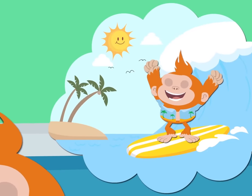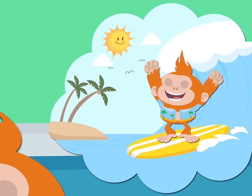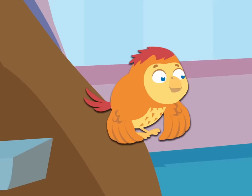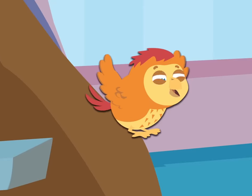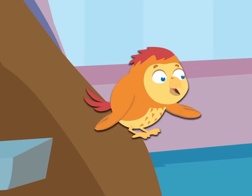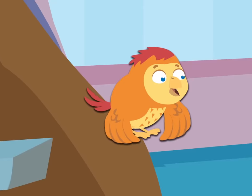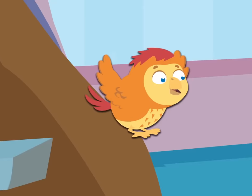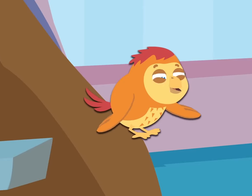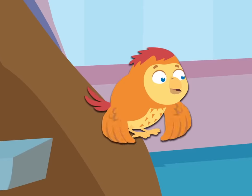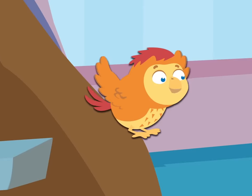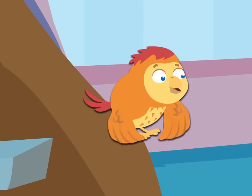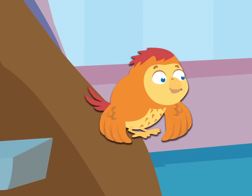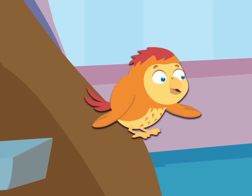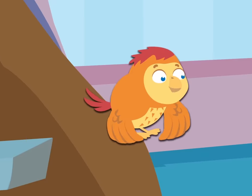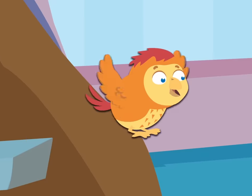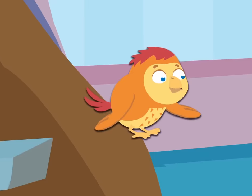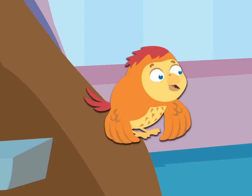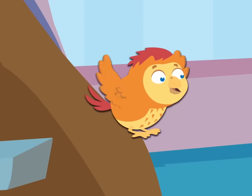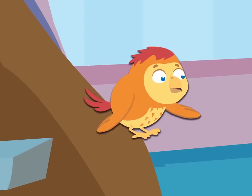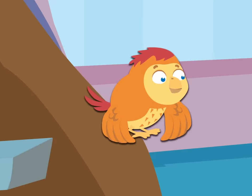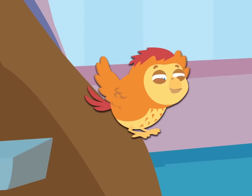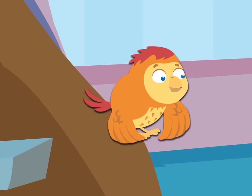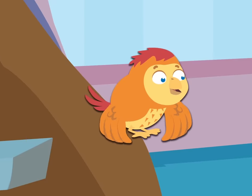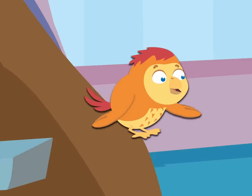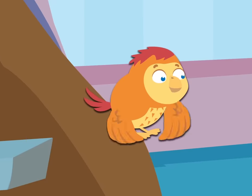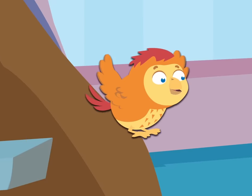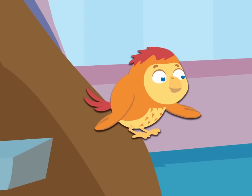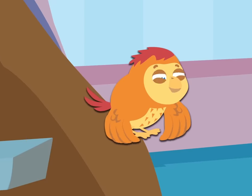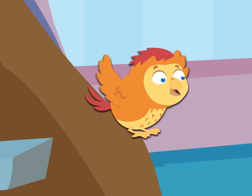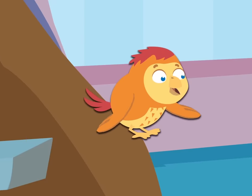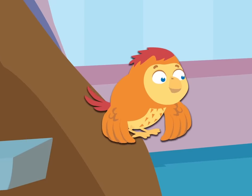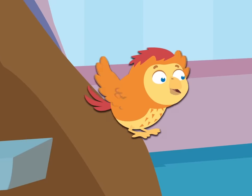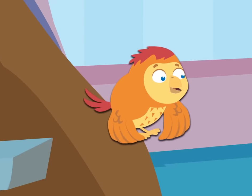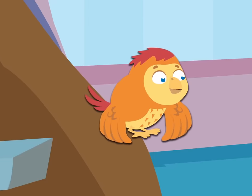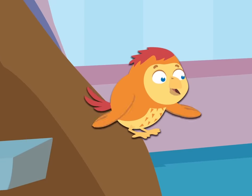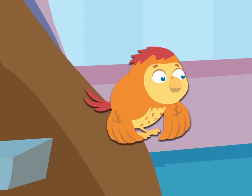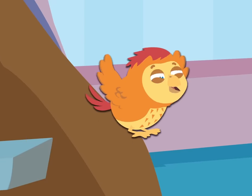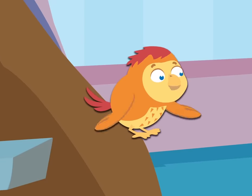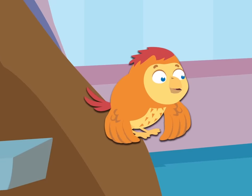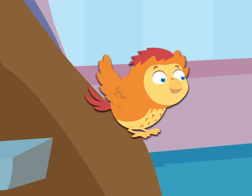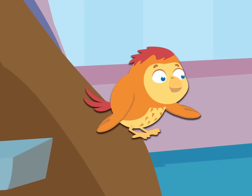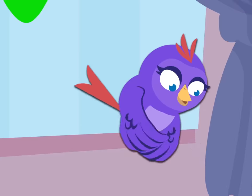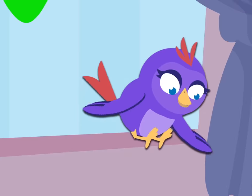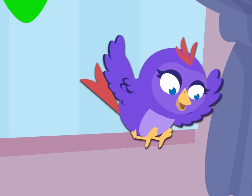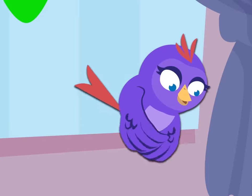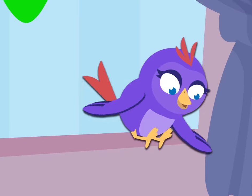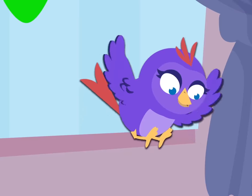But if the weather is warm all year long, does that mean it never snows in Fiji? And what about